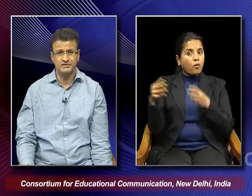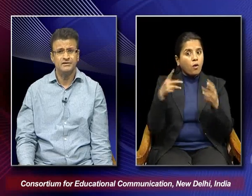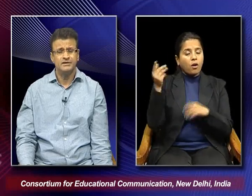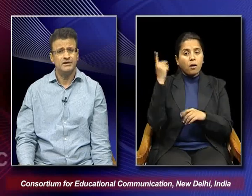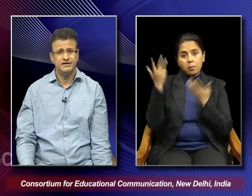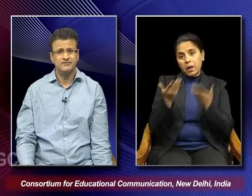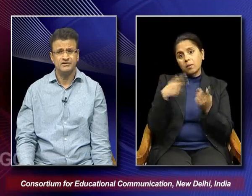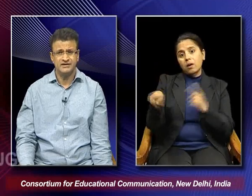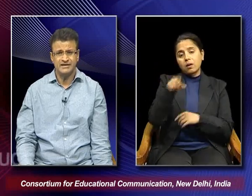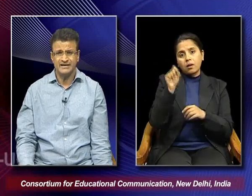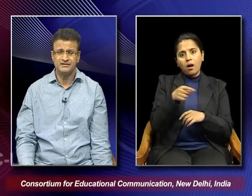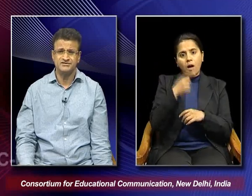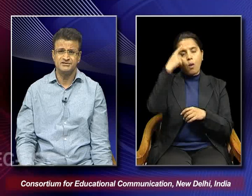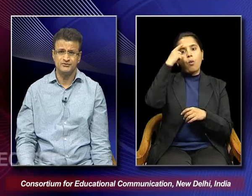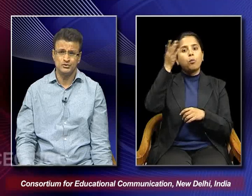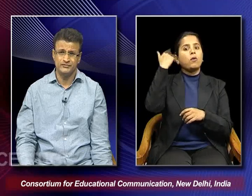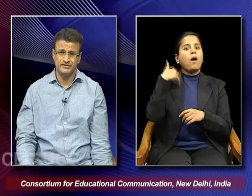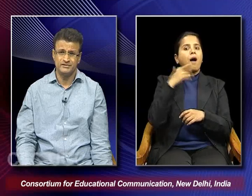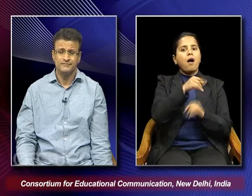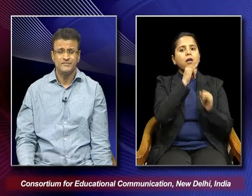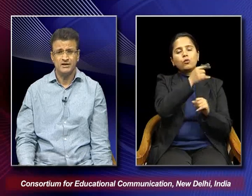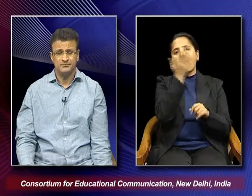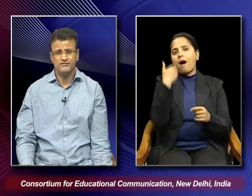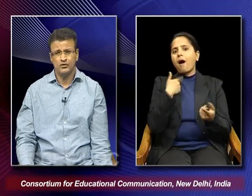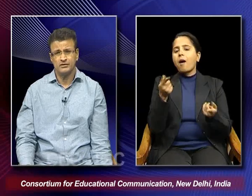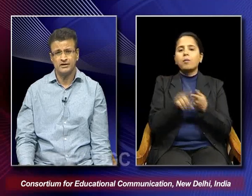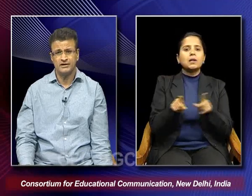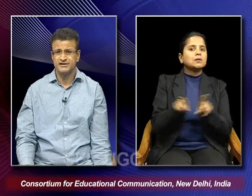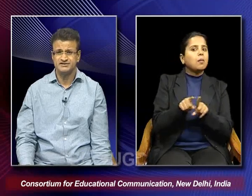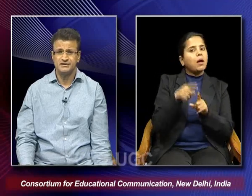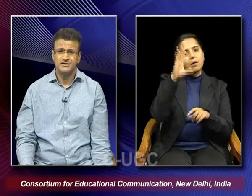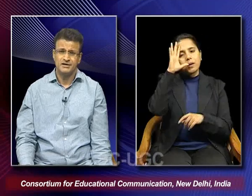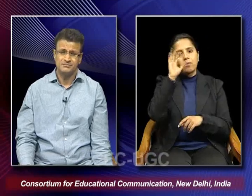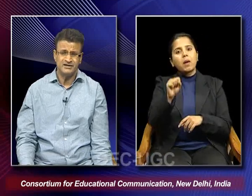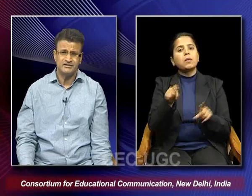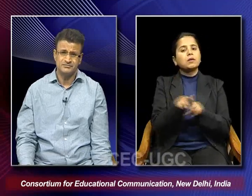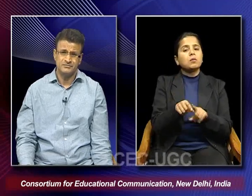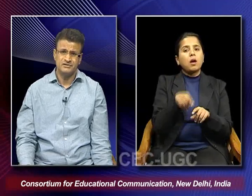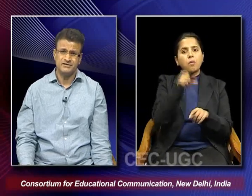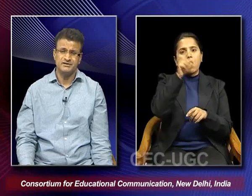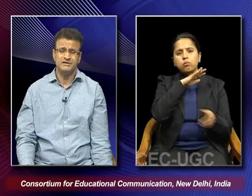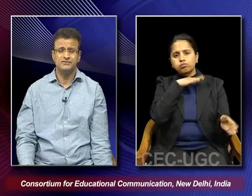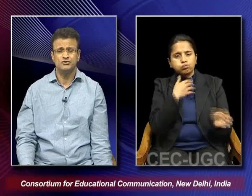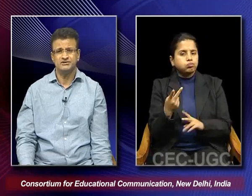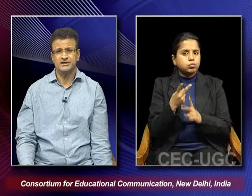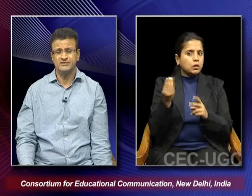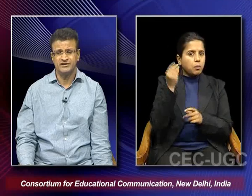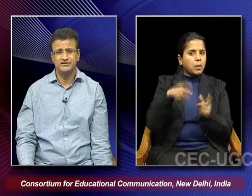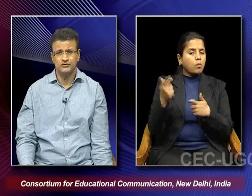may even recollect his interview where before his martyrdom, when he